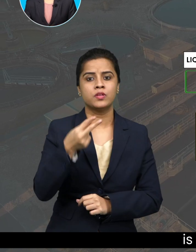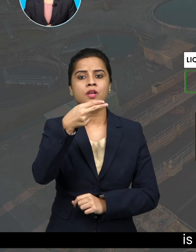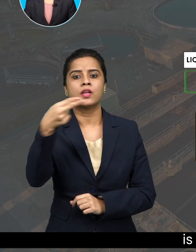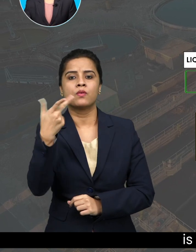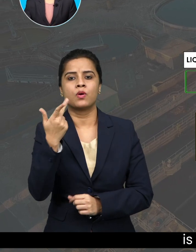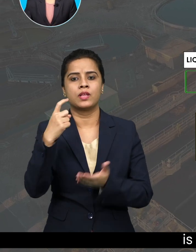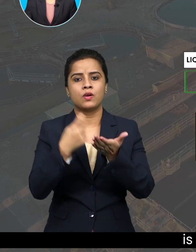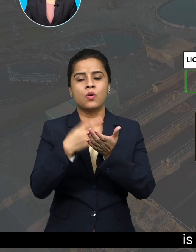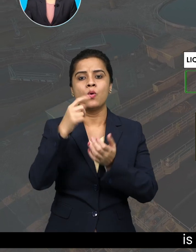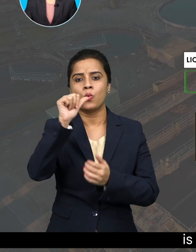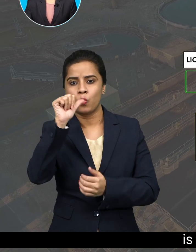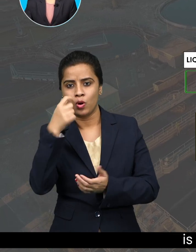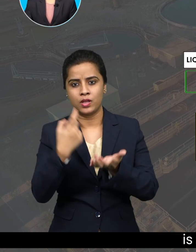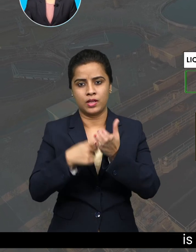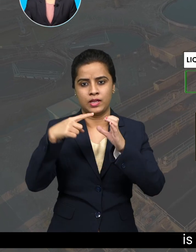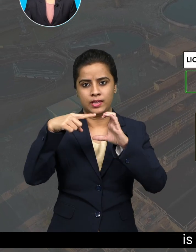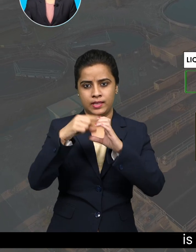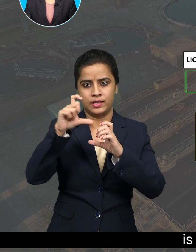water recycling.